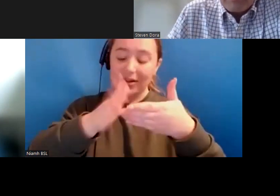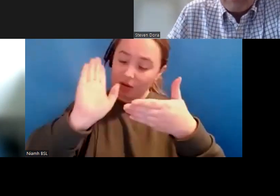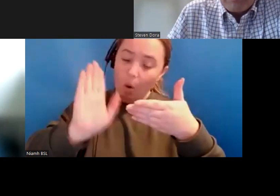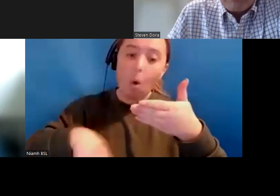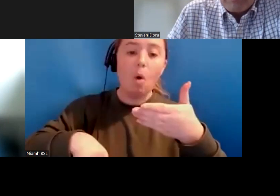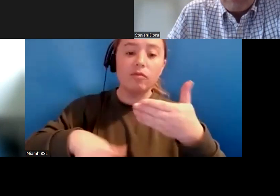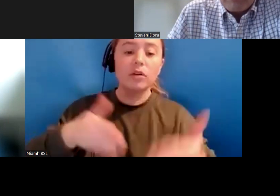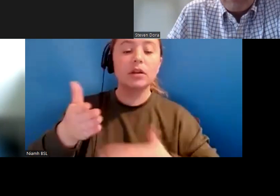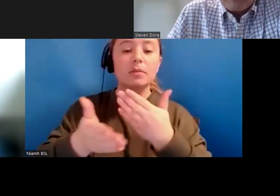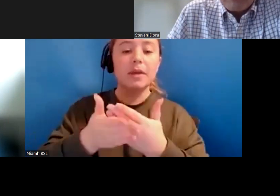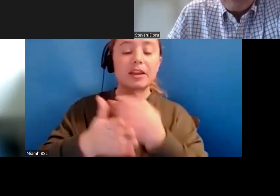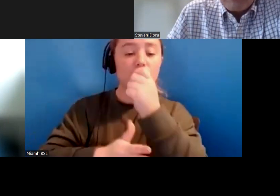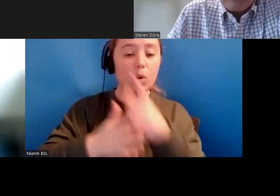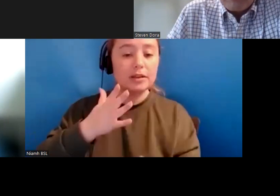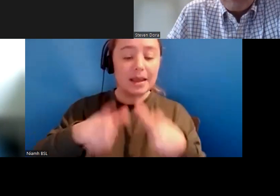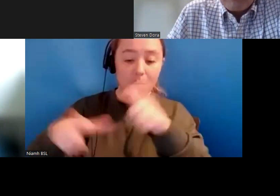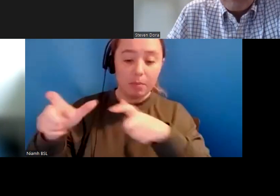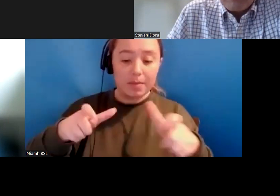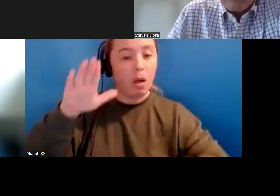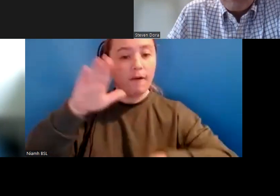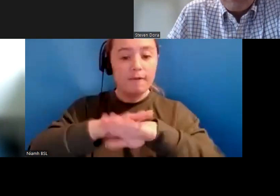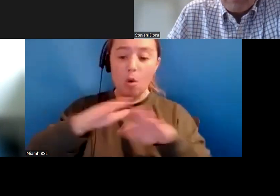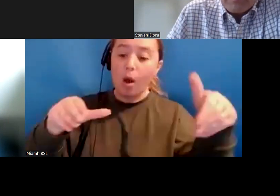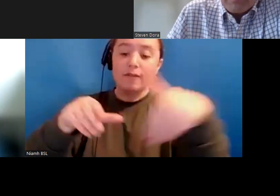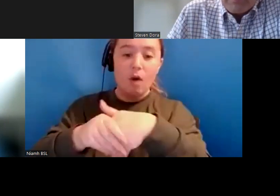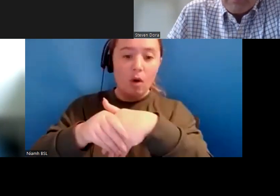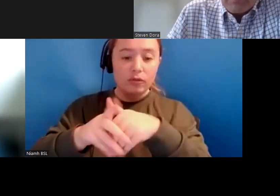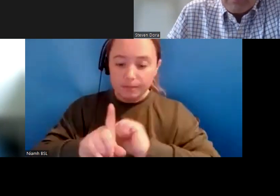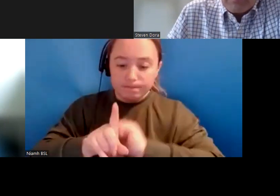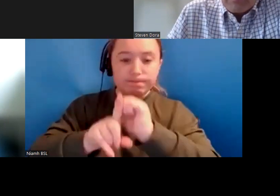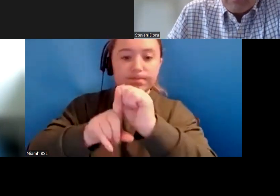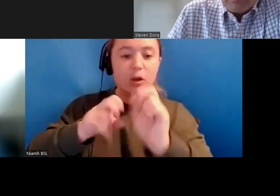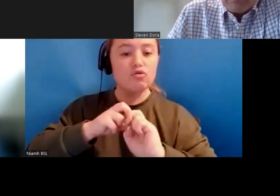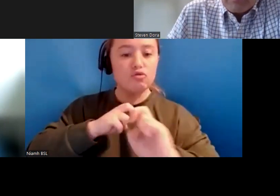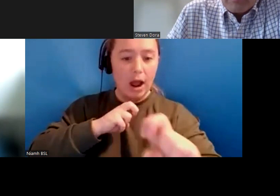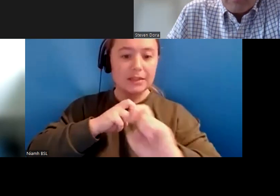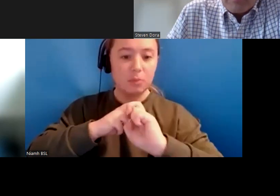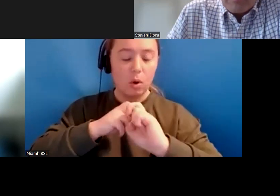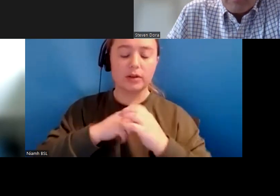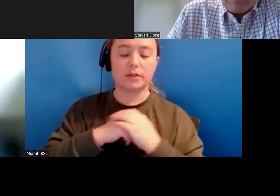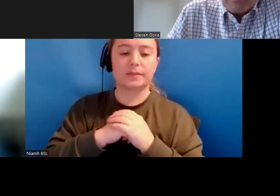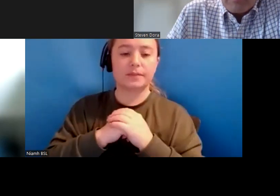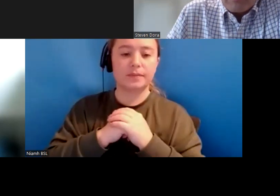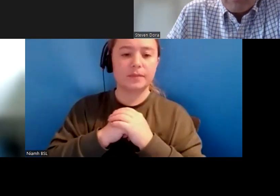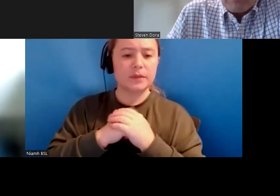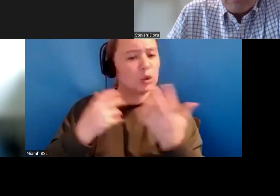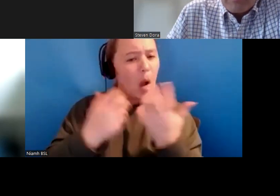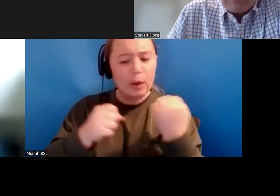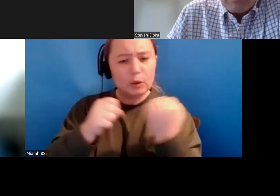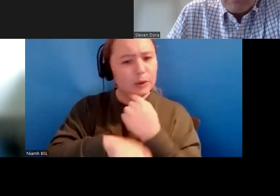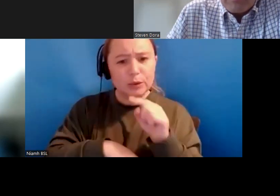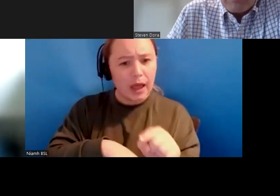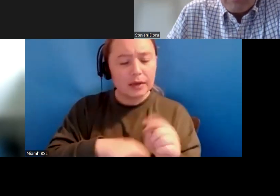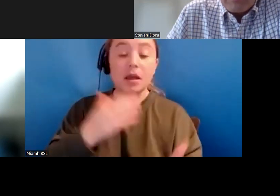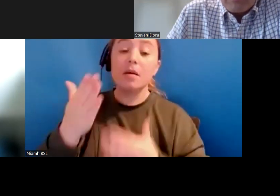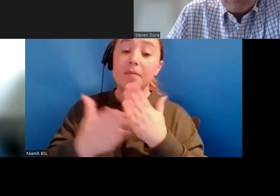fully involved in work to improve all aspects of travel. In order to uphold and support that work, we need to find ways of continuously monitoring work